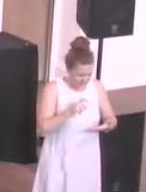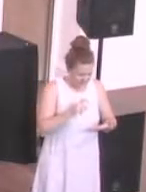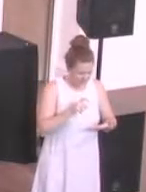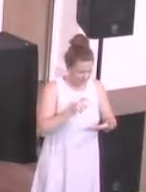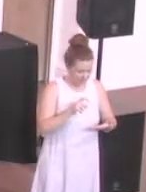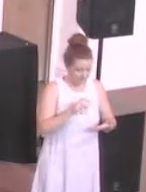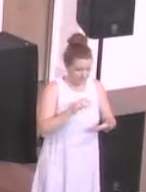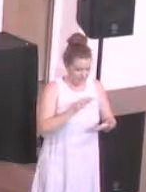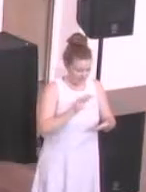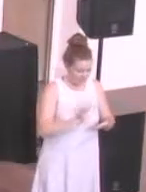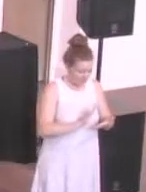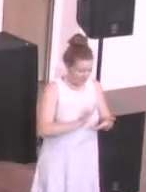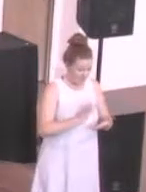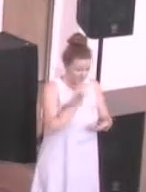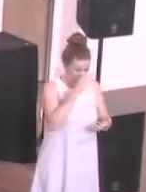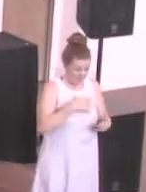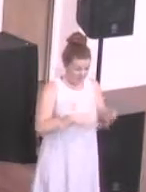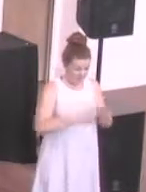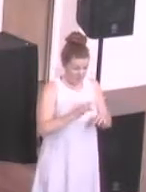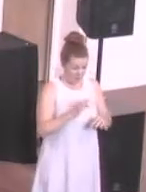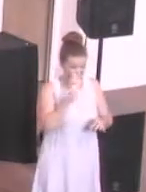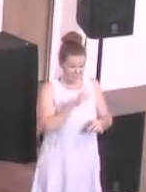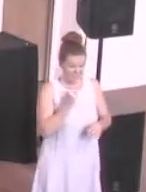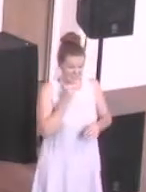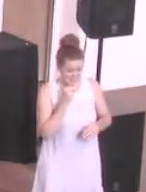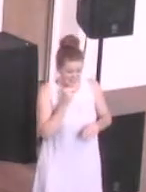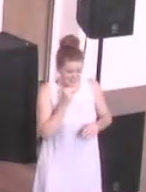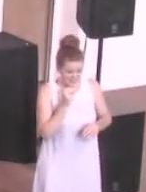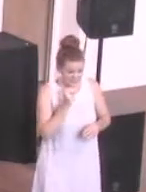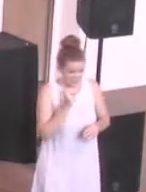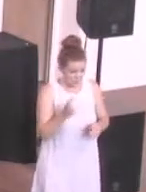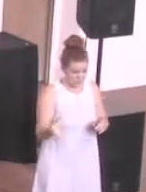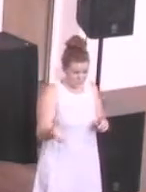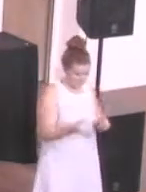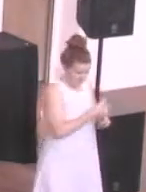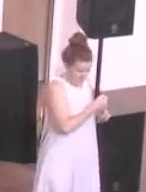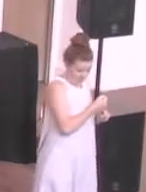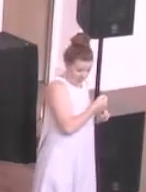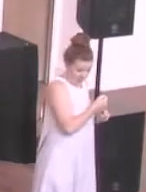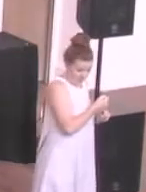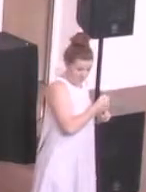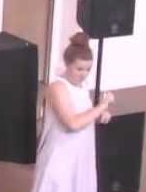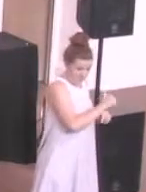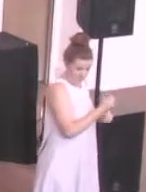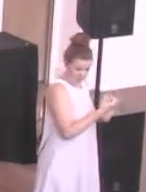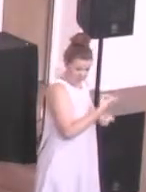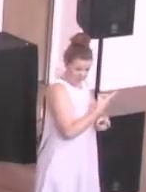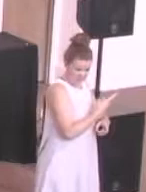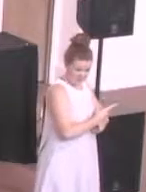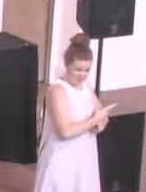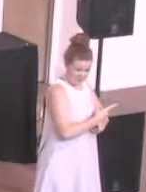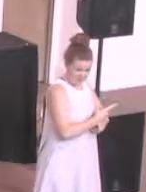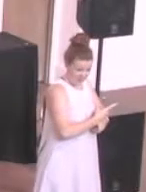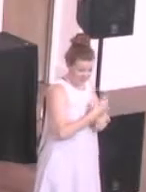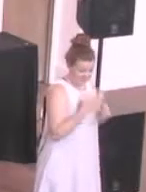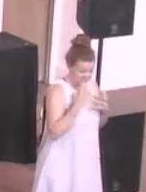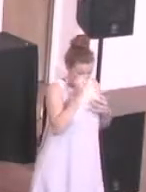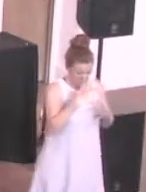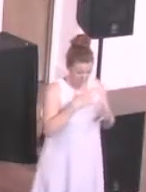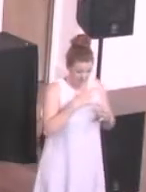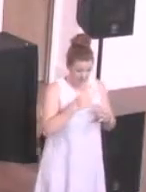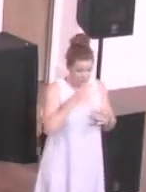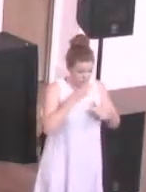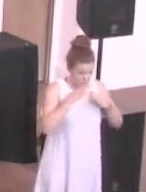been kidnapped yesterday. And he said, we have been praying and you come and drop this into my hand